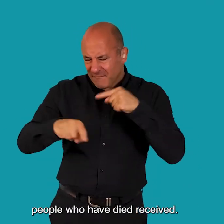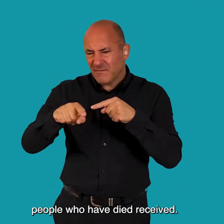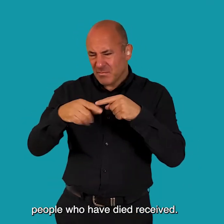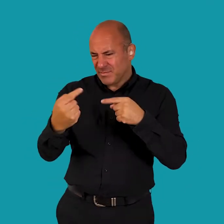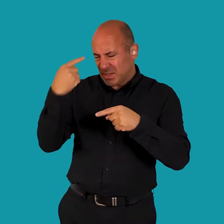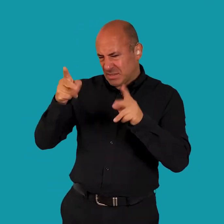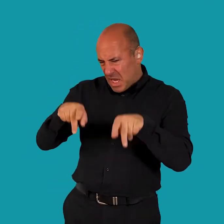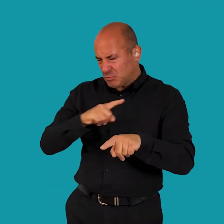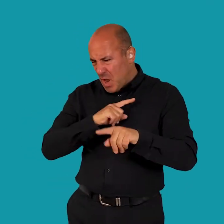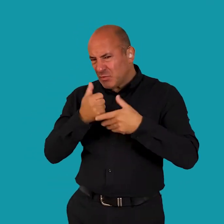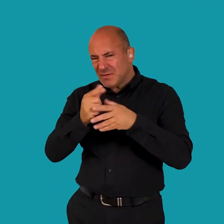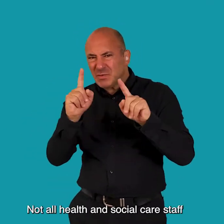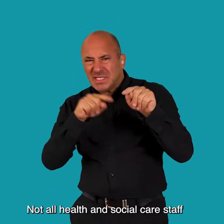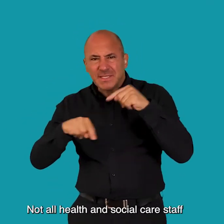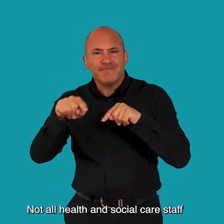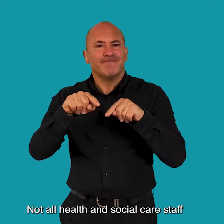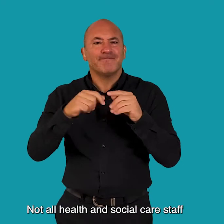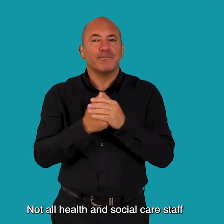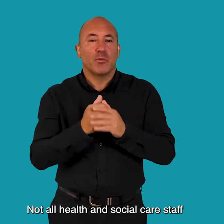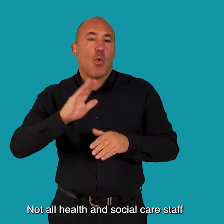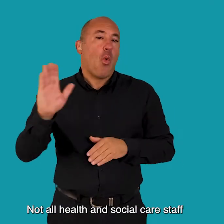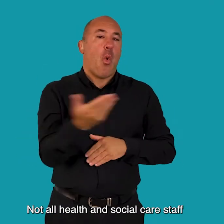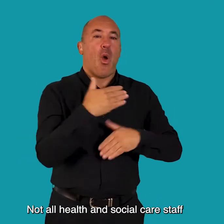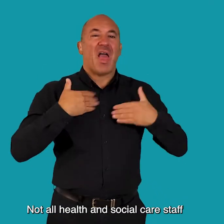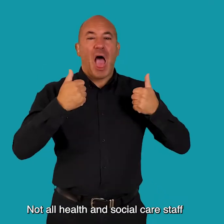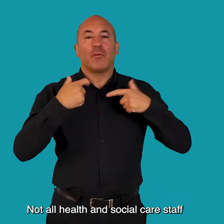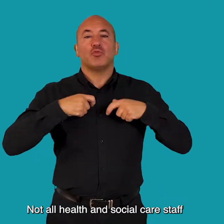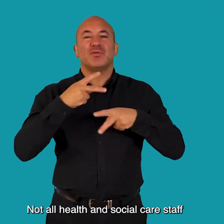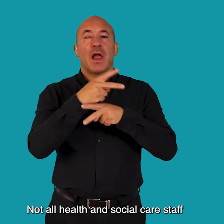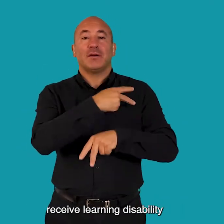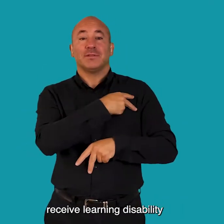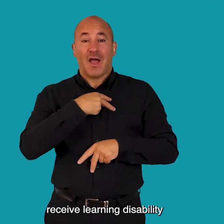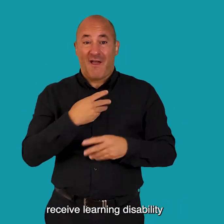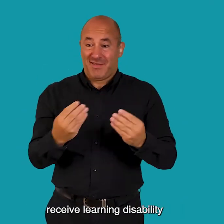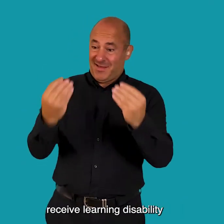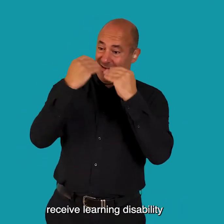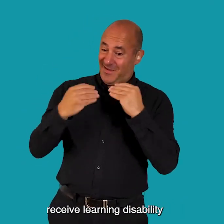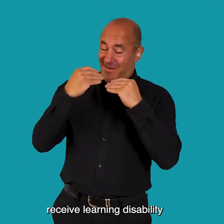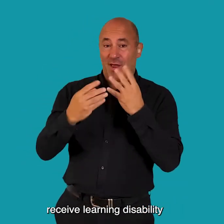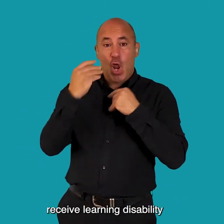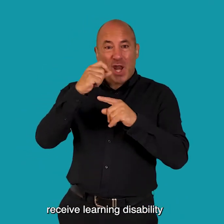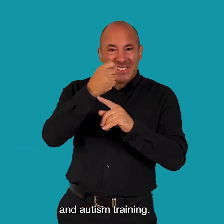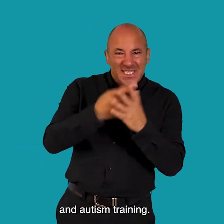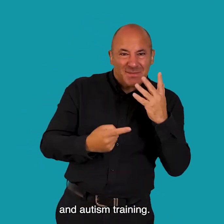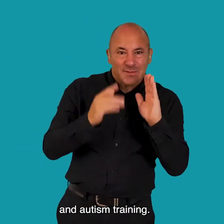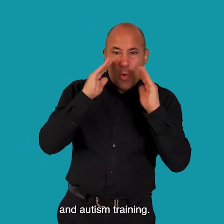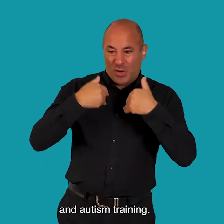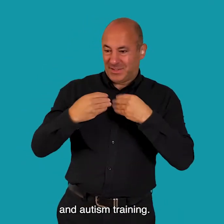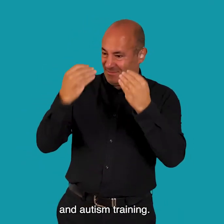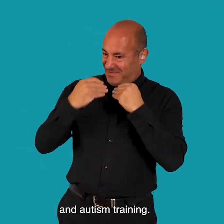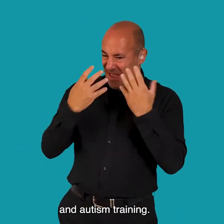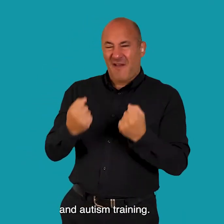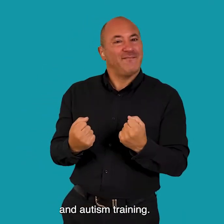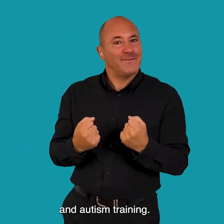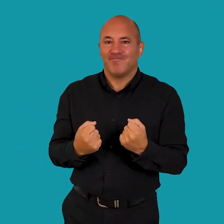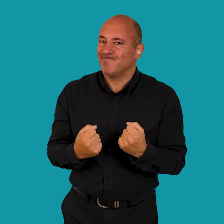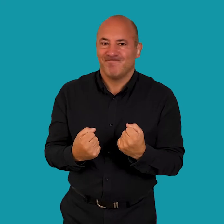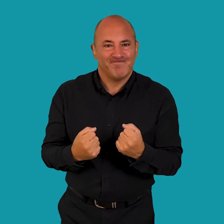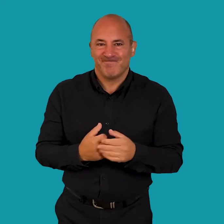received. Not all health and social care staff receive learning disability and autism training.